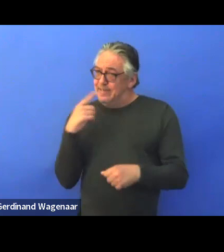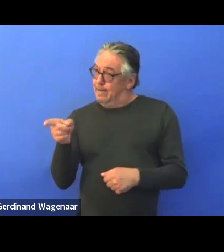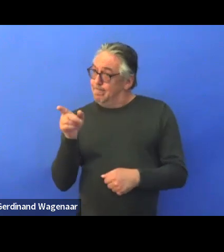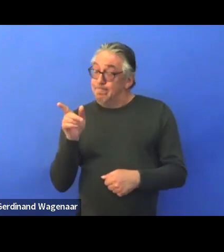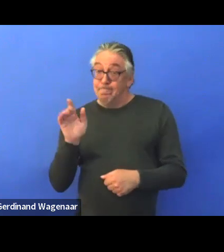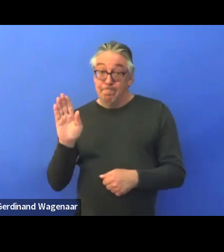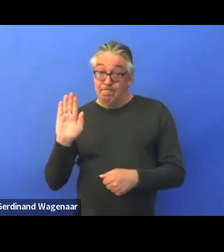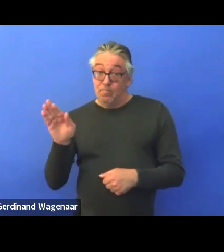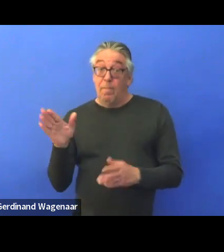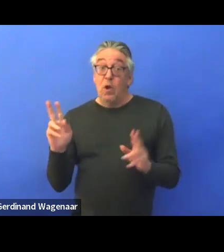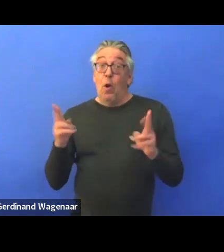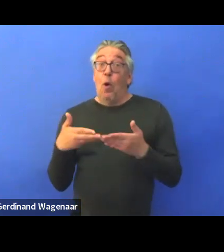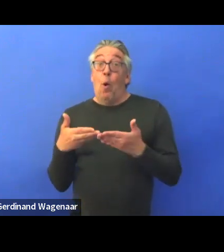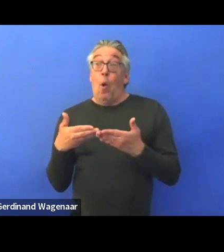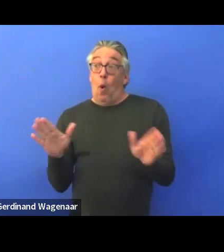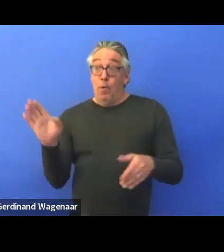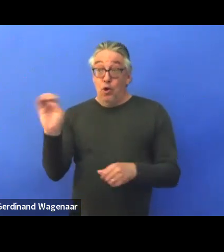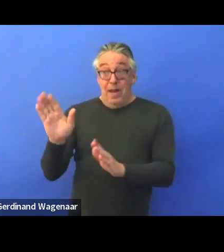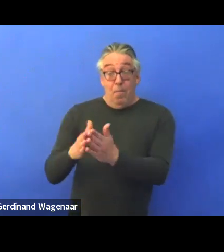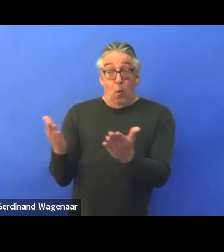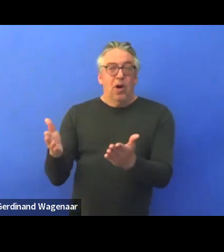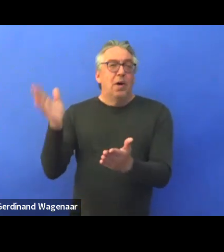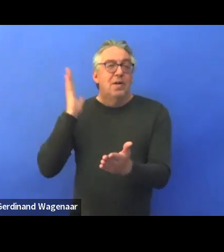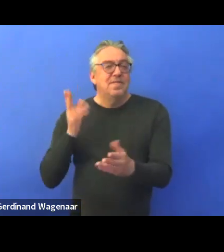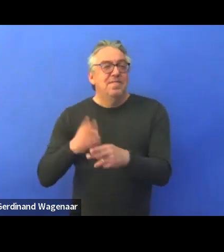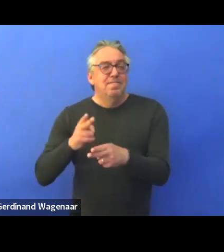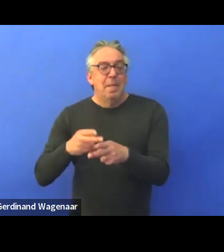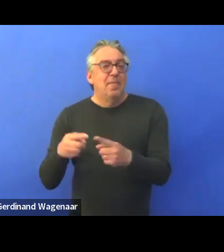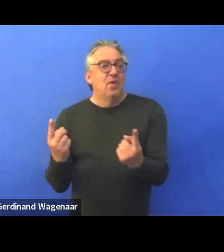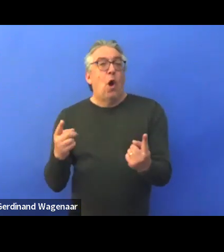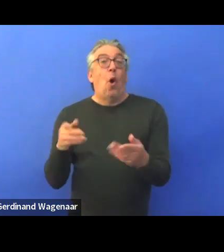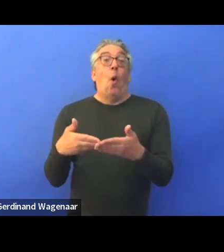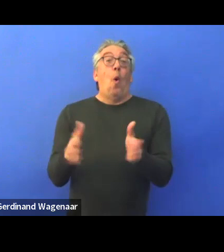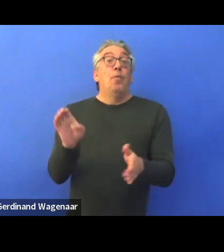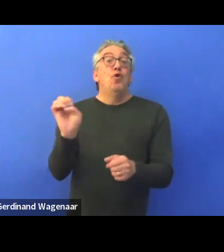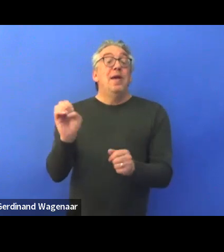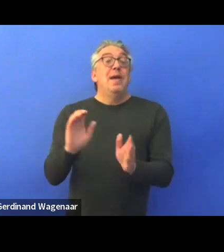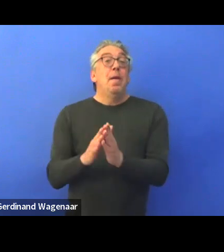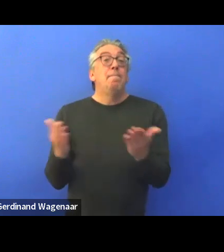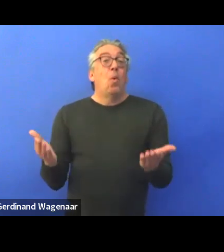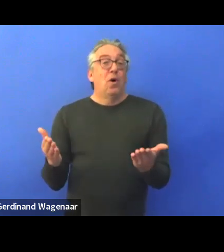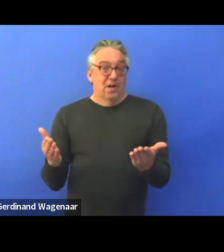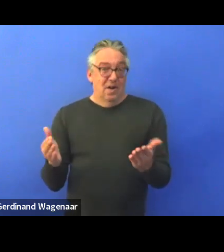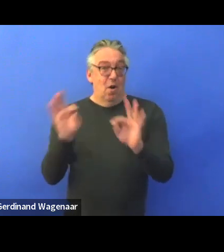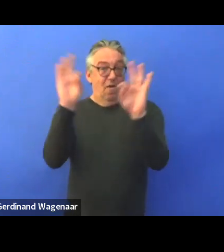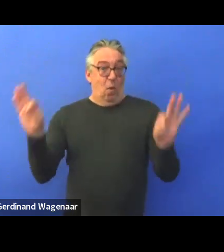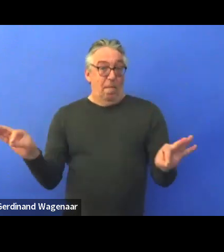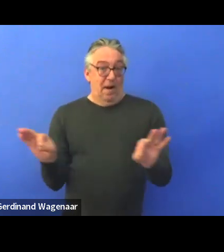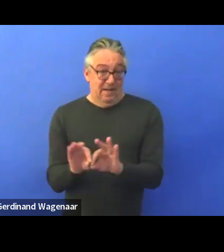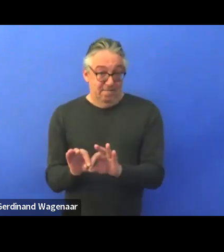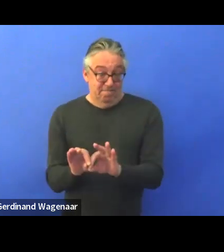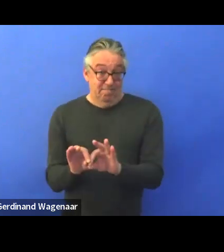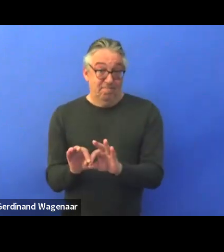the open ebook format, as it was called then. But unfortunately, what happened is the publishing